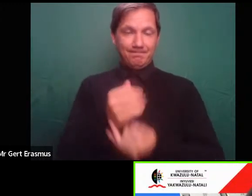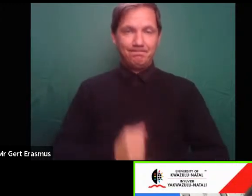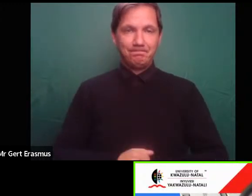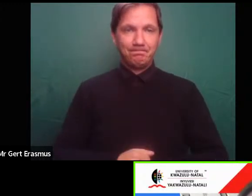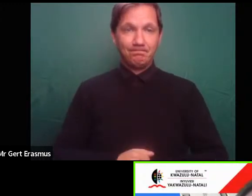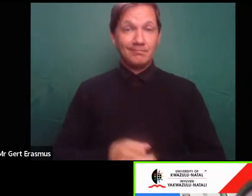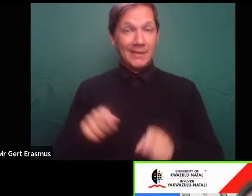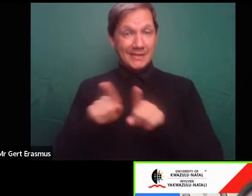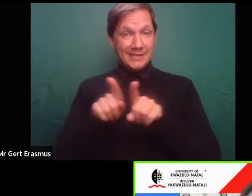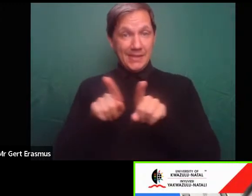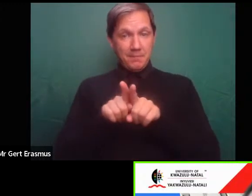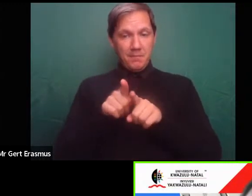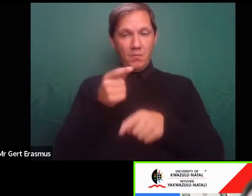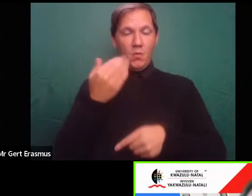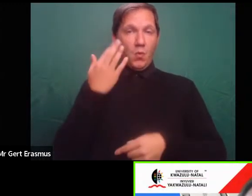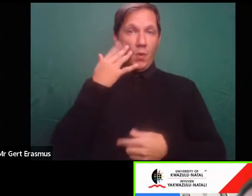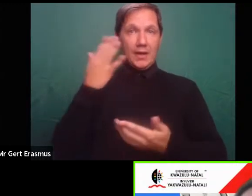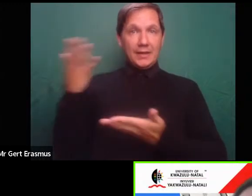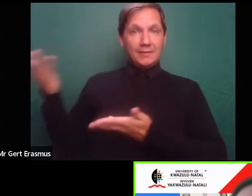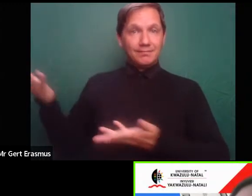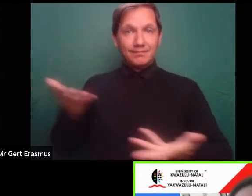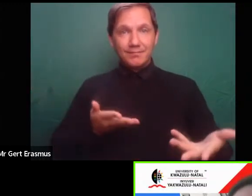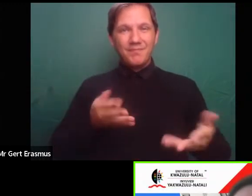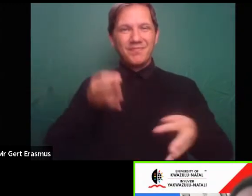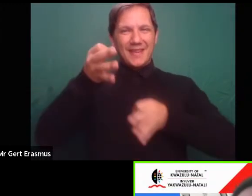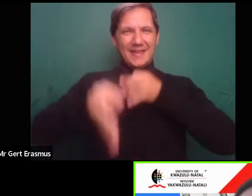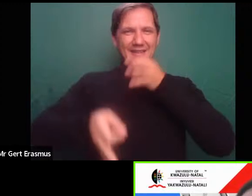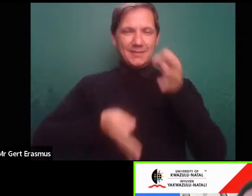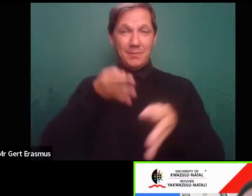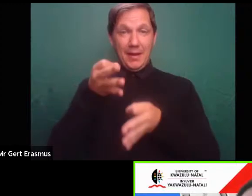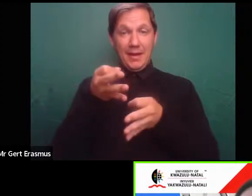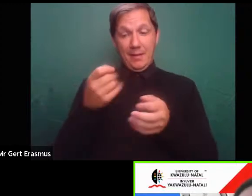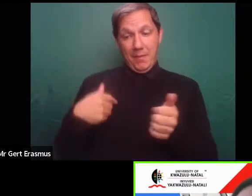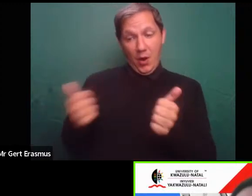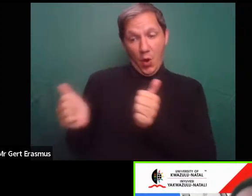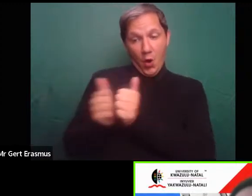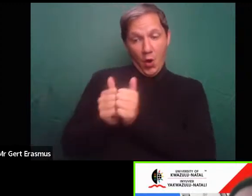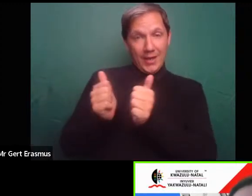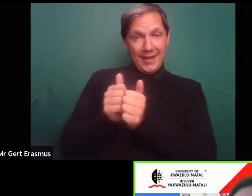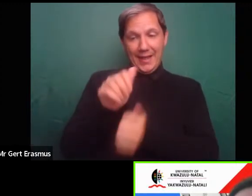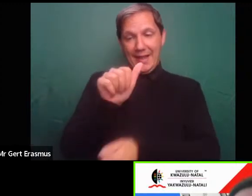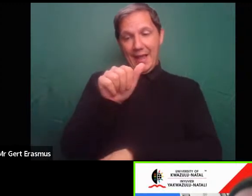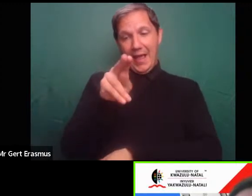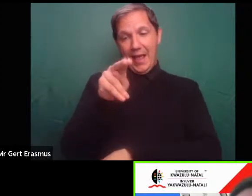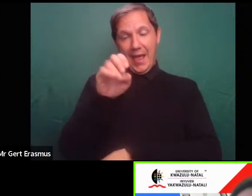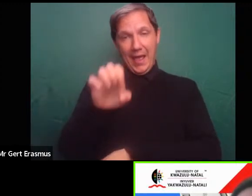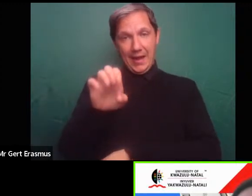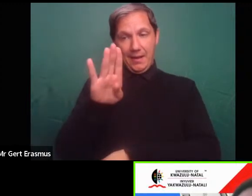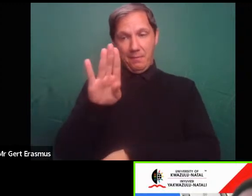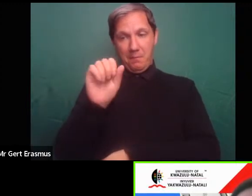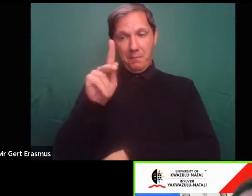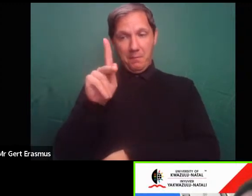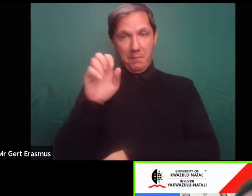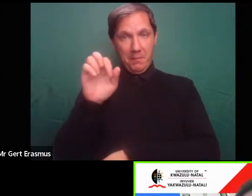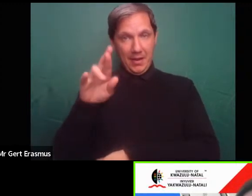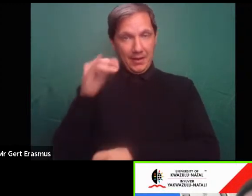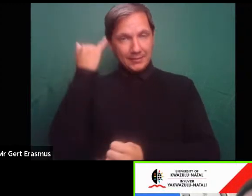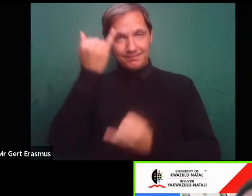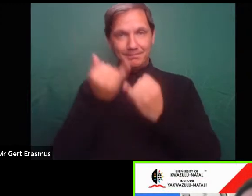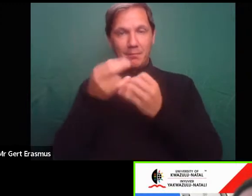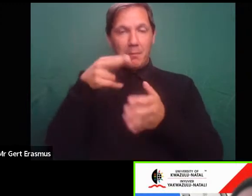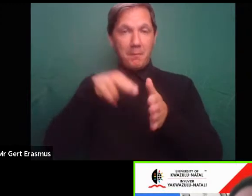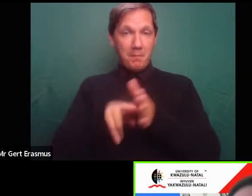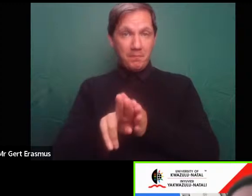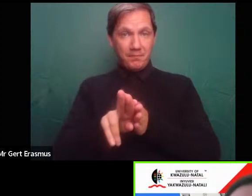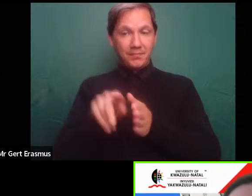start, our other colleague, Professor Anne Baker, who is located in Amsterdam, but is an extraordinary professor